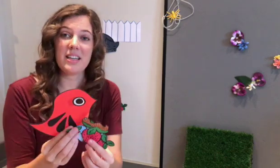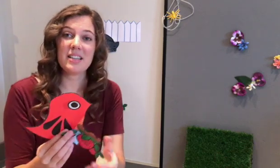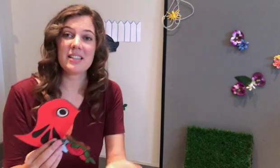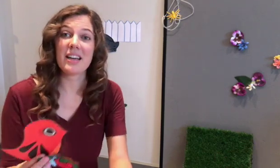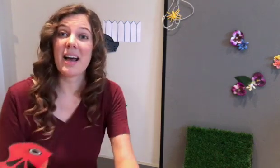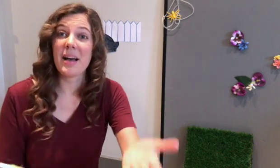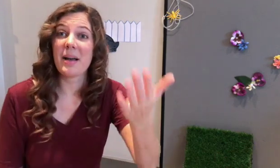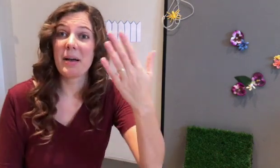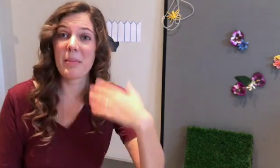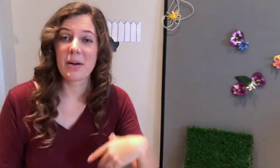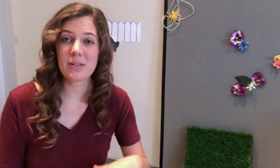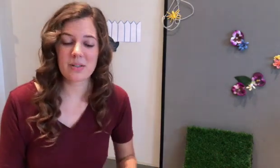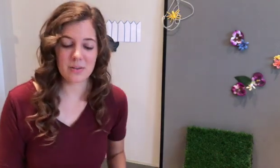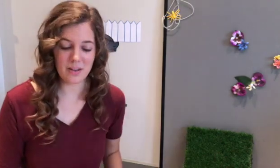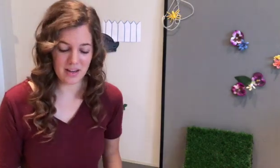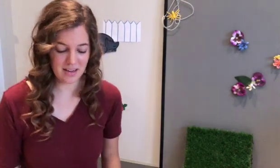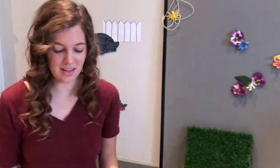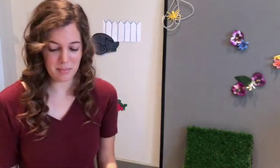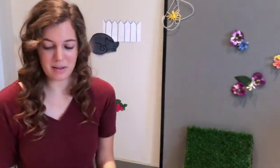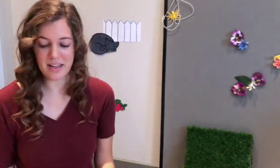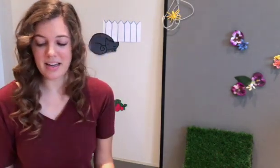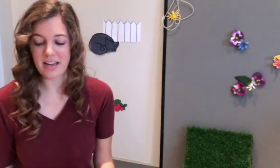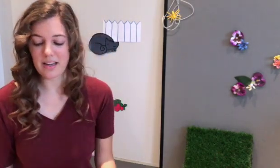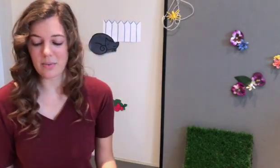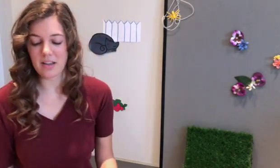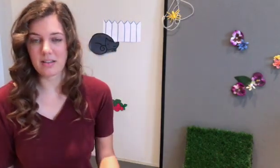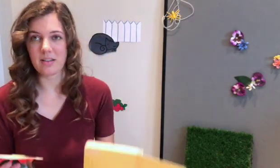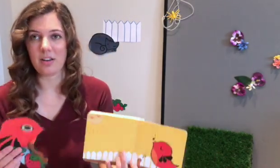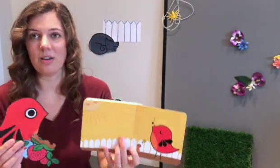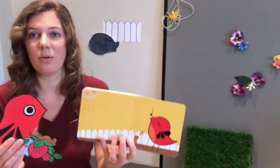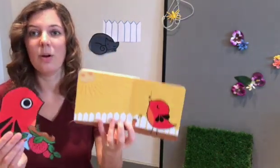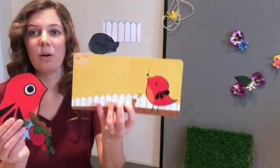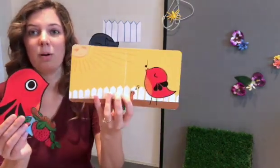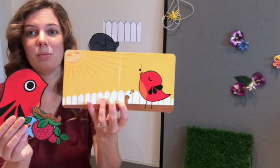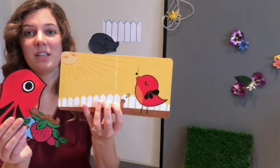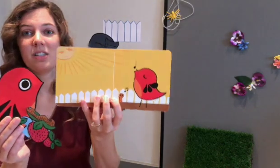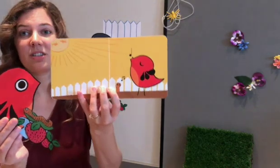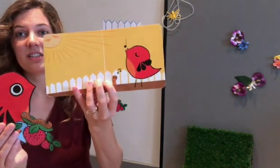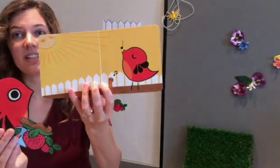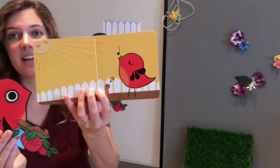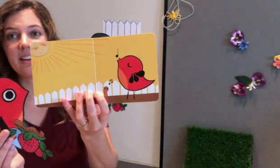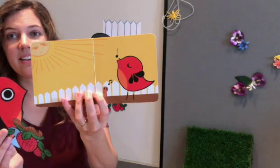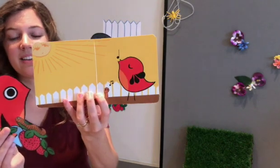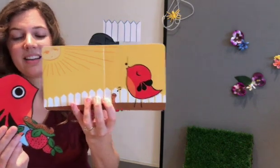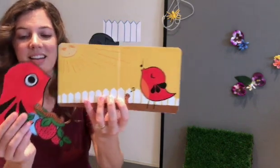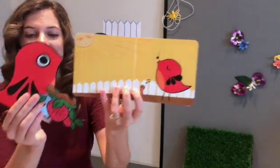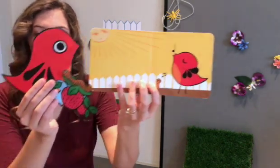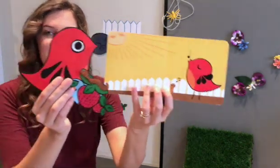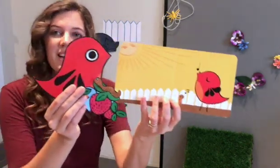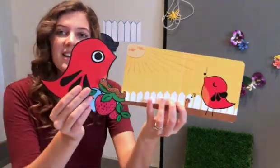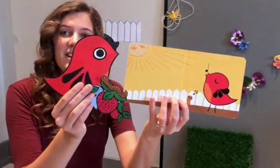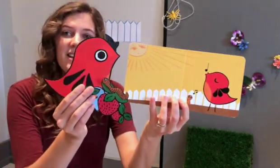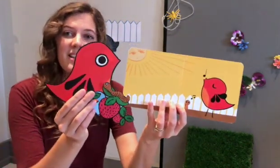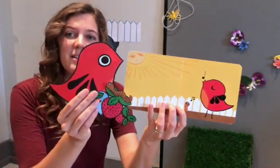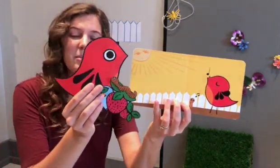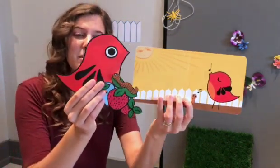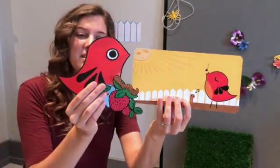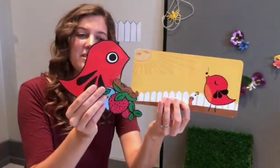please come out so they can play with you. Oh, Mr. Sun, Sun,